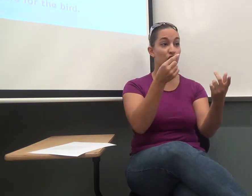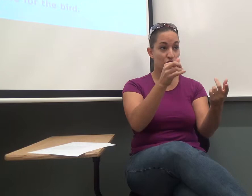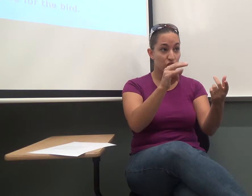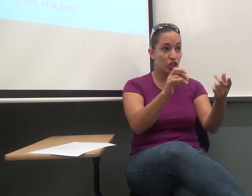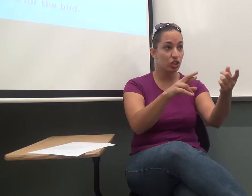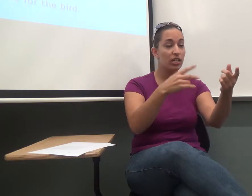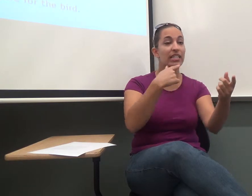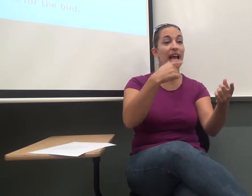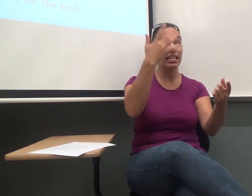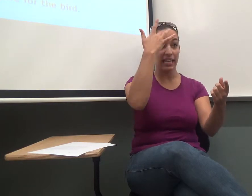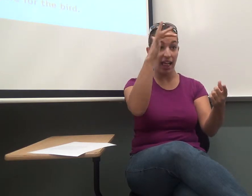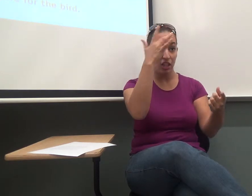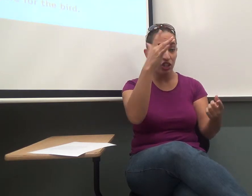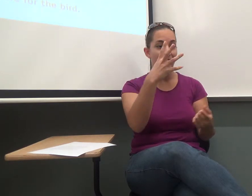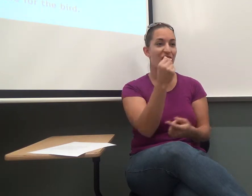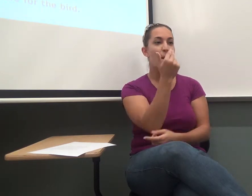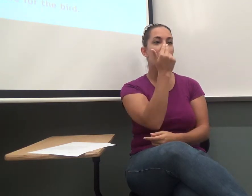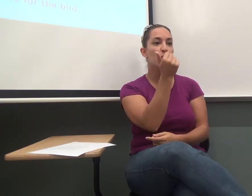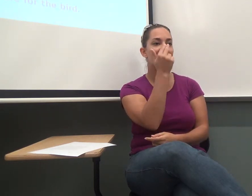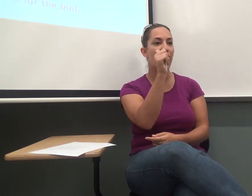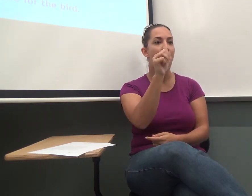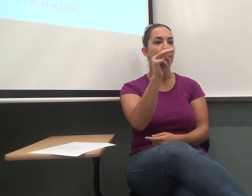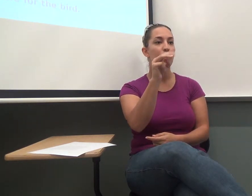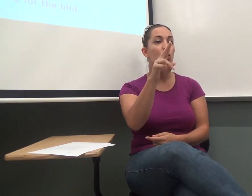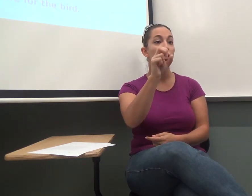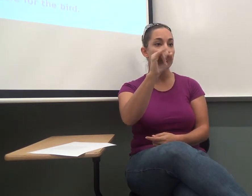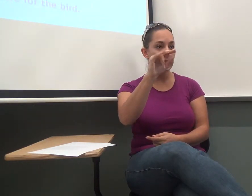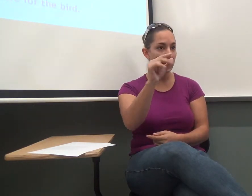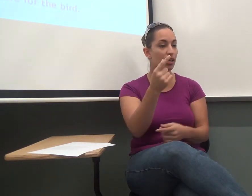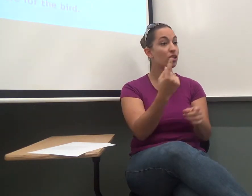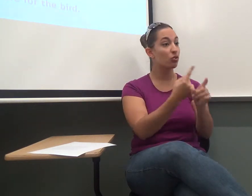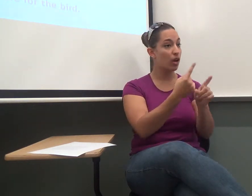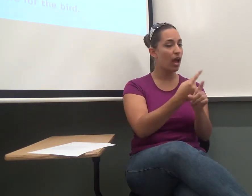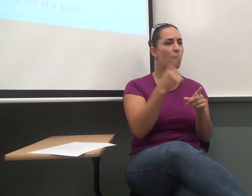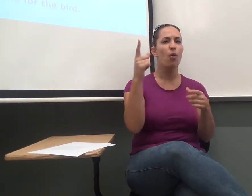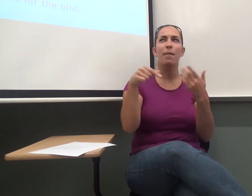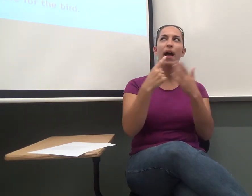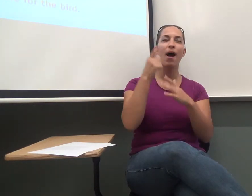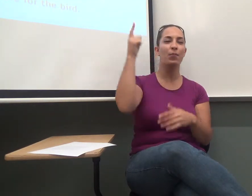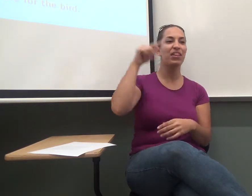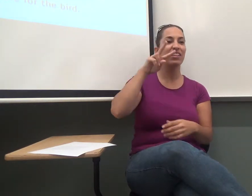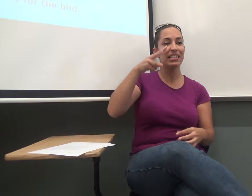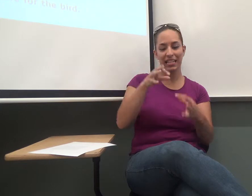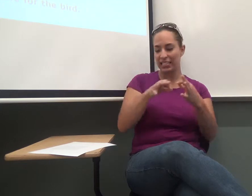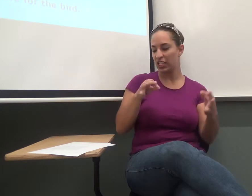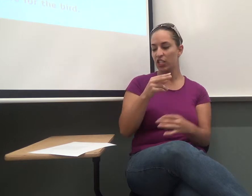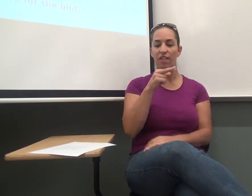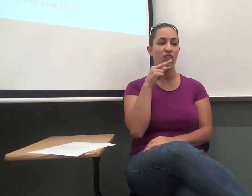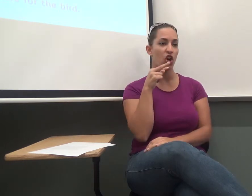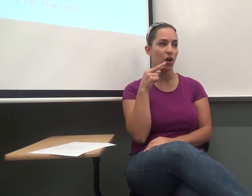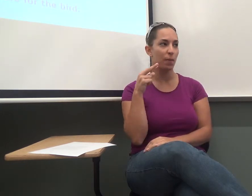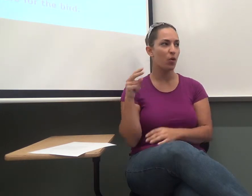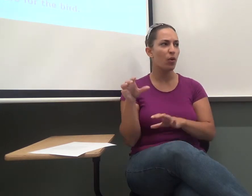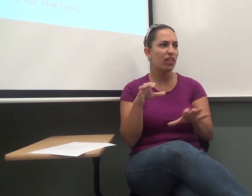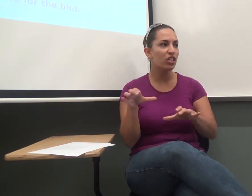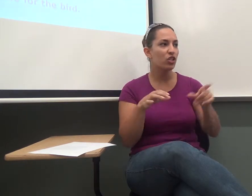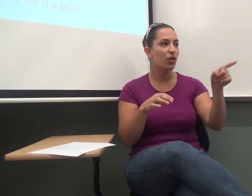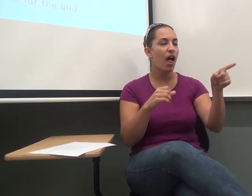and amusing. Intelligent and amusing. Good. What about the verb in the second sentence? What do they do? They love to ride. They love